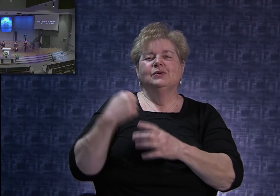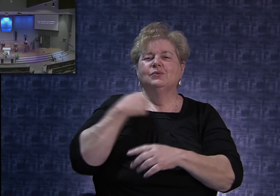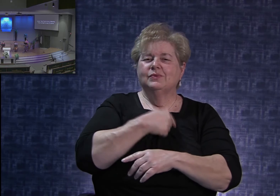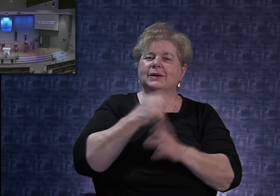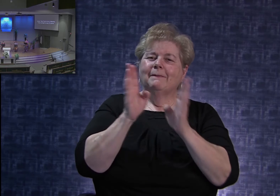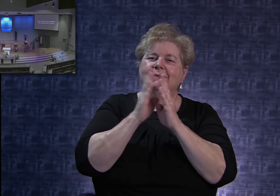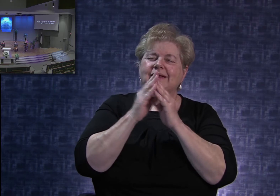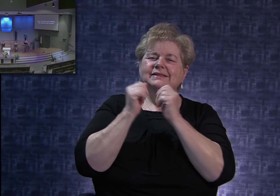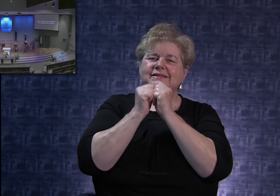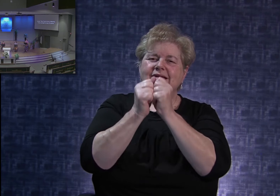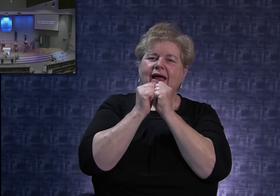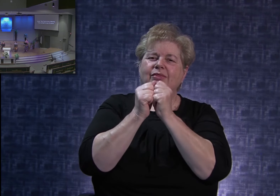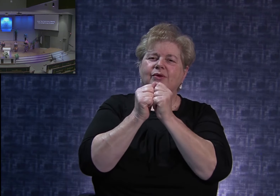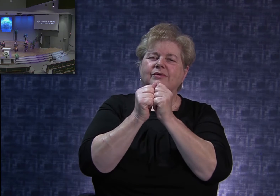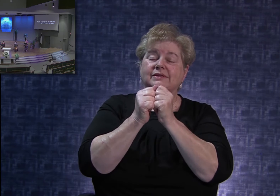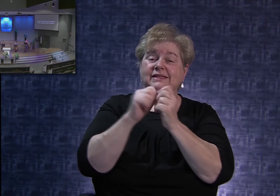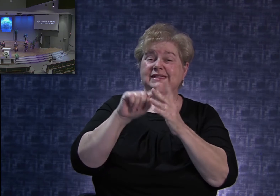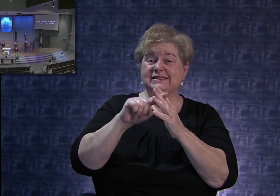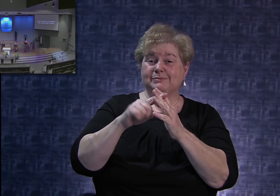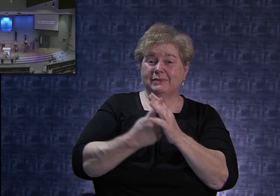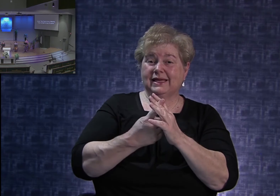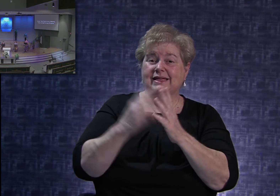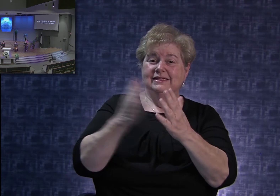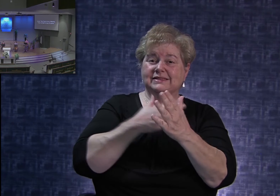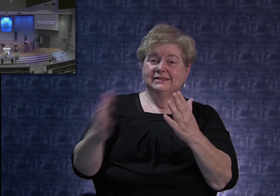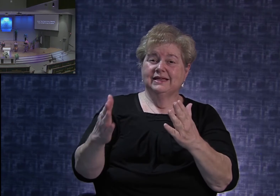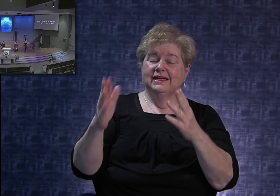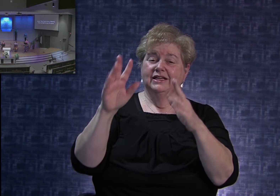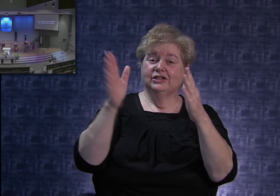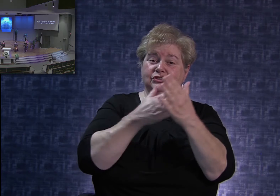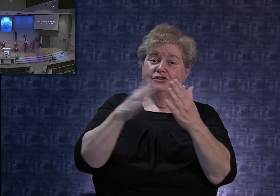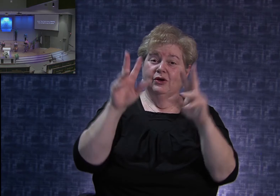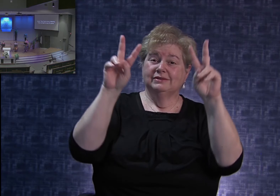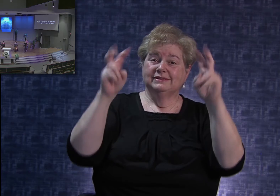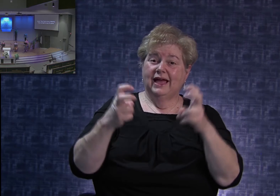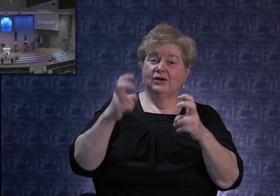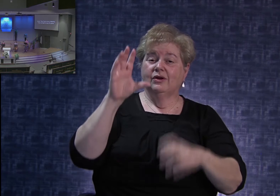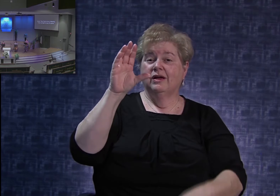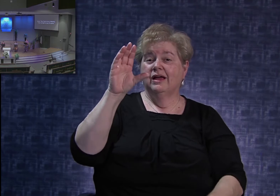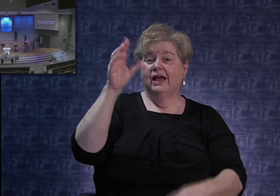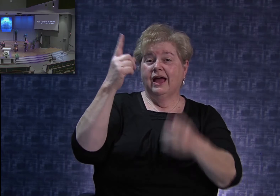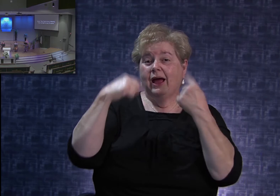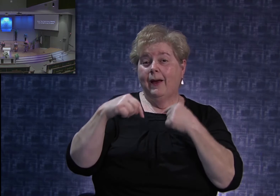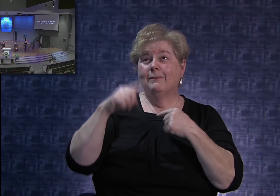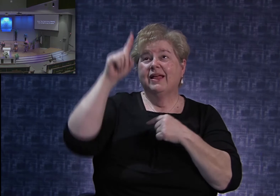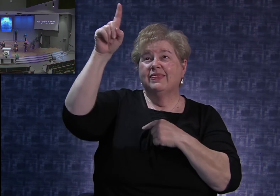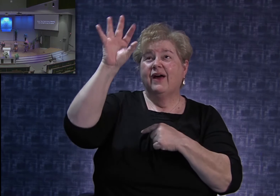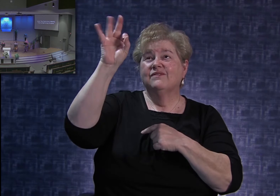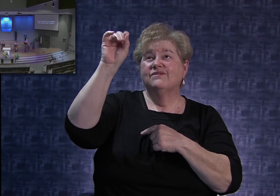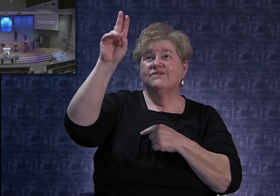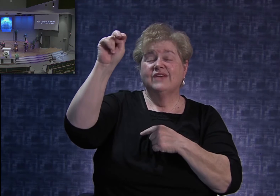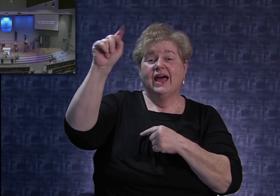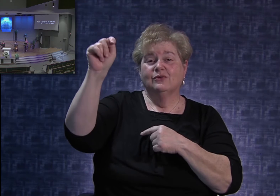today. We're going to begin by singing Come Thou Fount of Every Blessing. The song is talking about the fact that every good thing comes